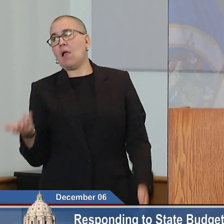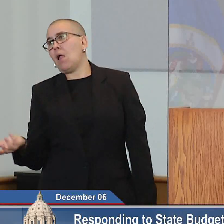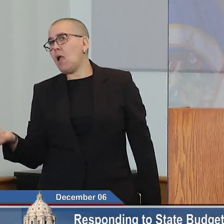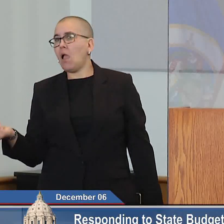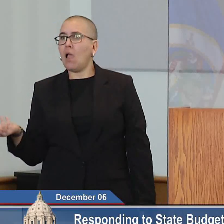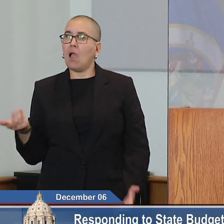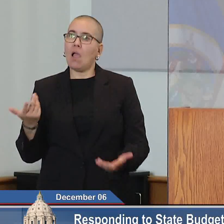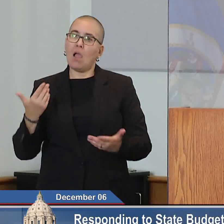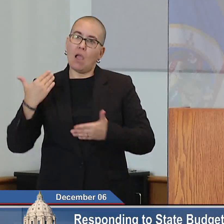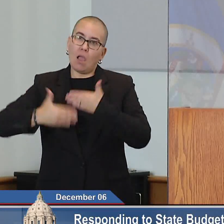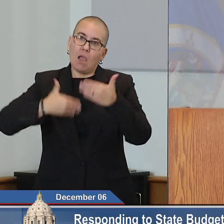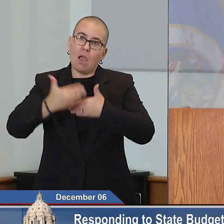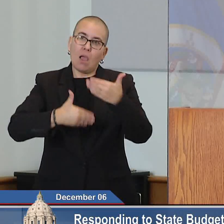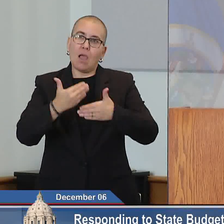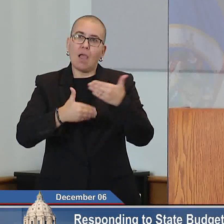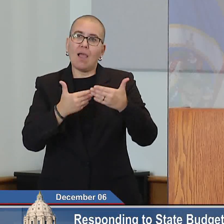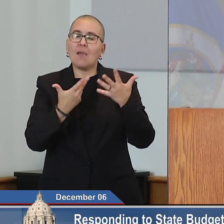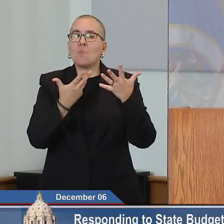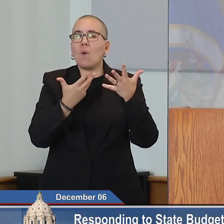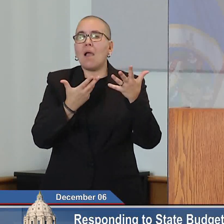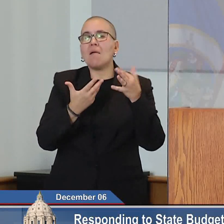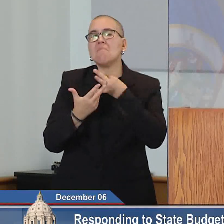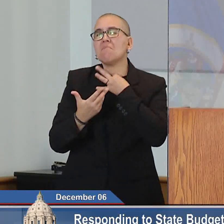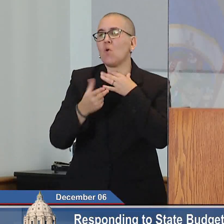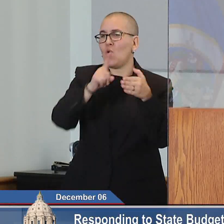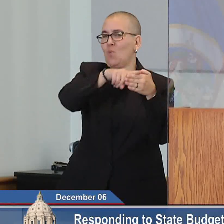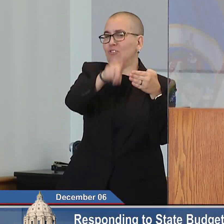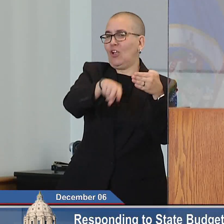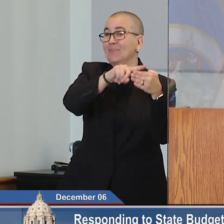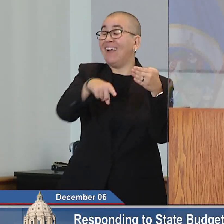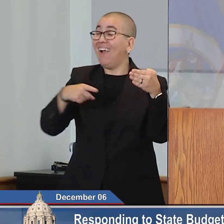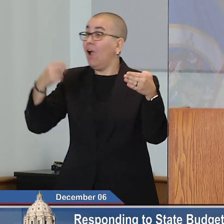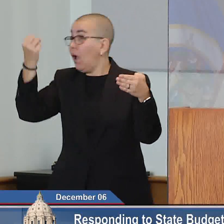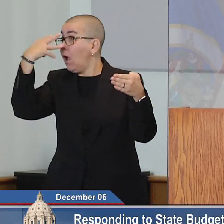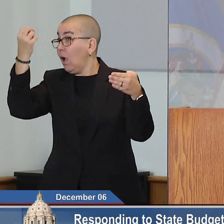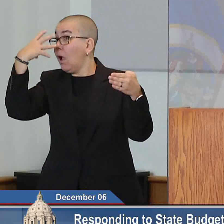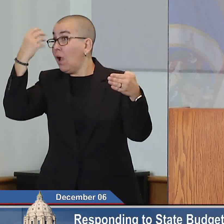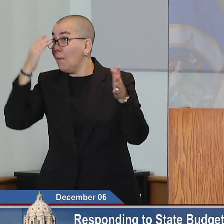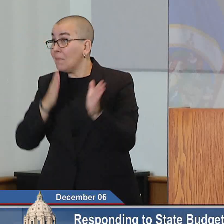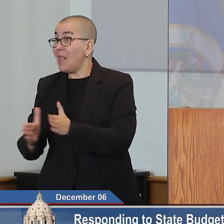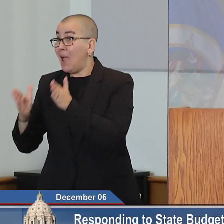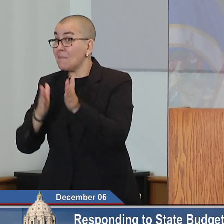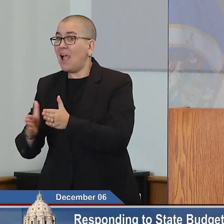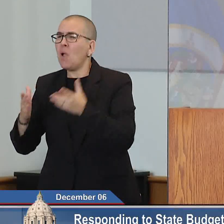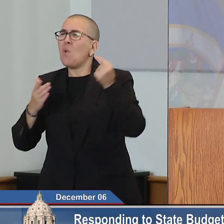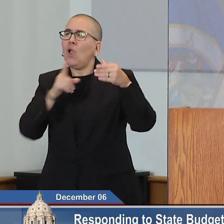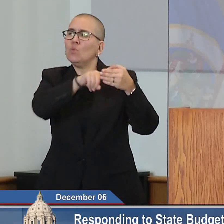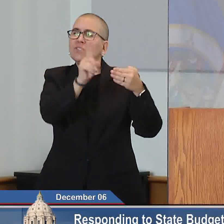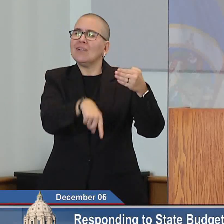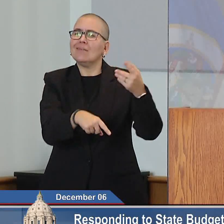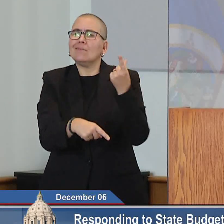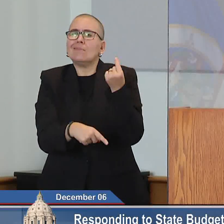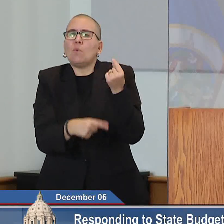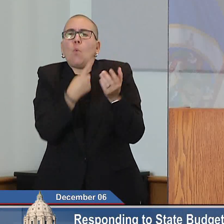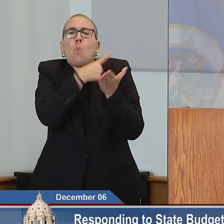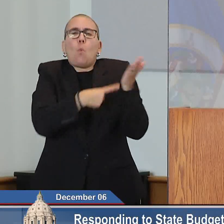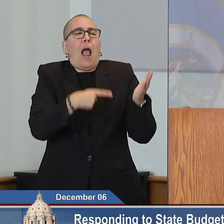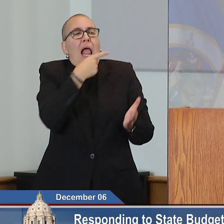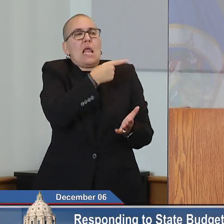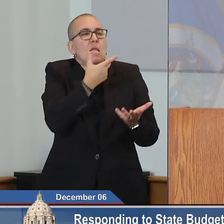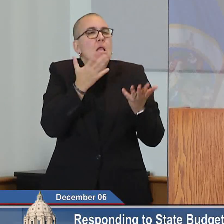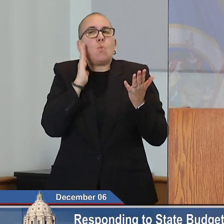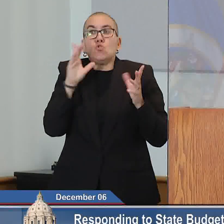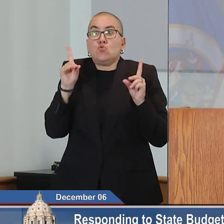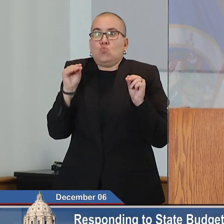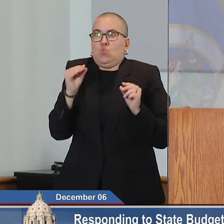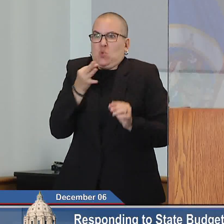bulk of the surplus goes until April or May? Or do you see areas that you could advance sooner where there's consensus, perhaps